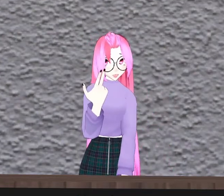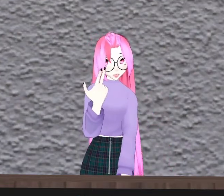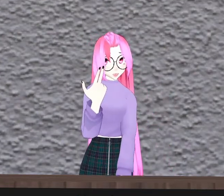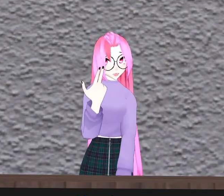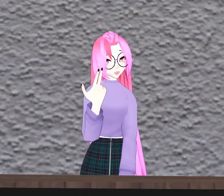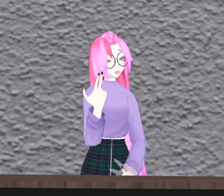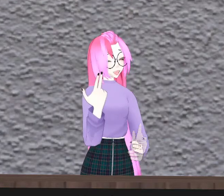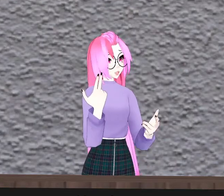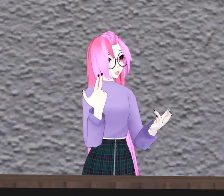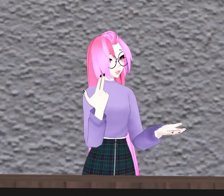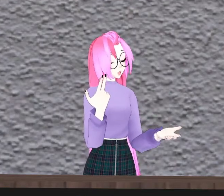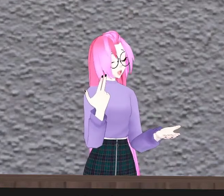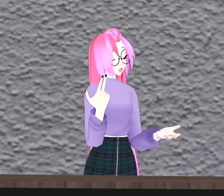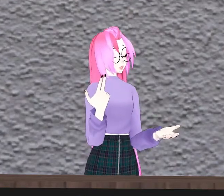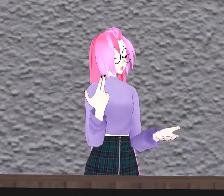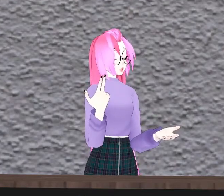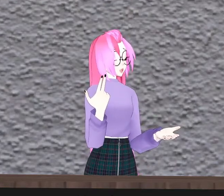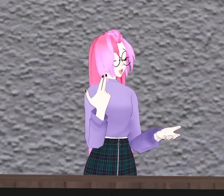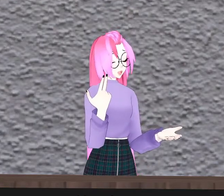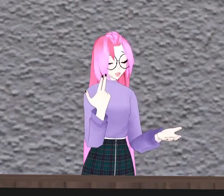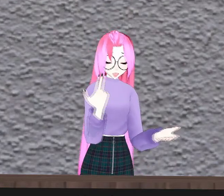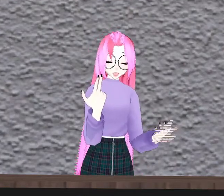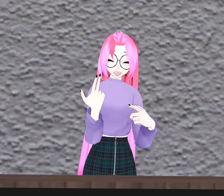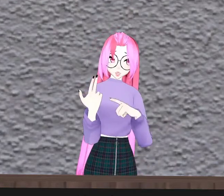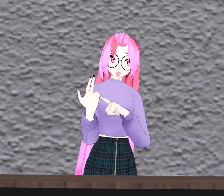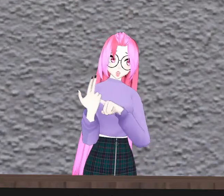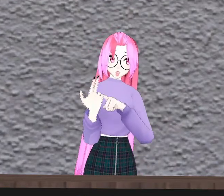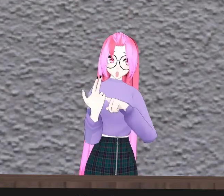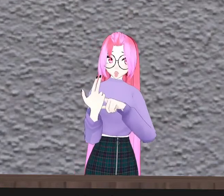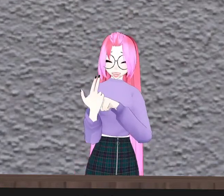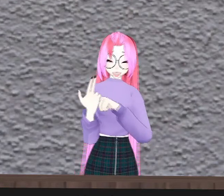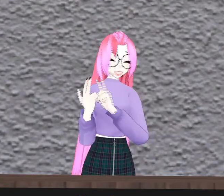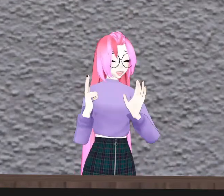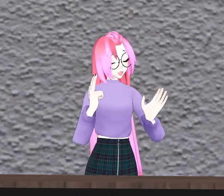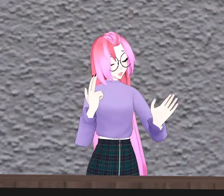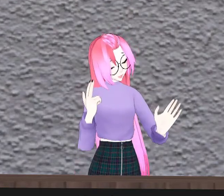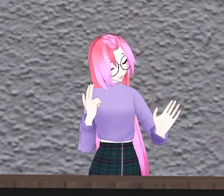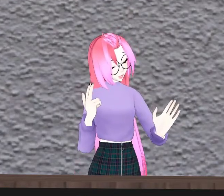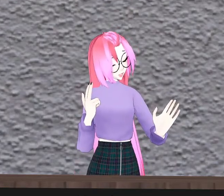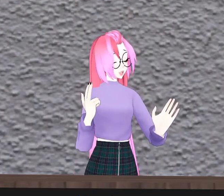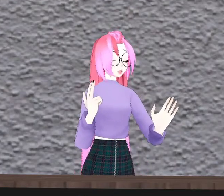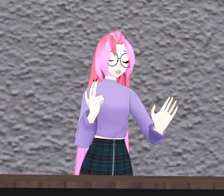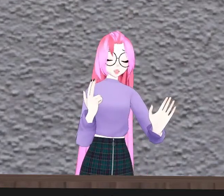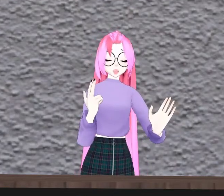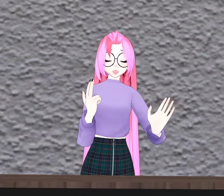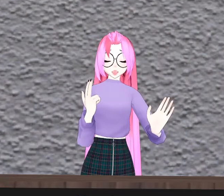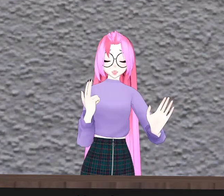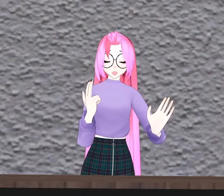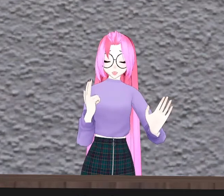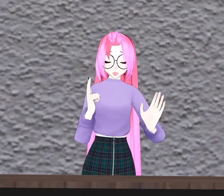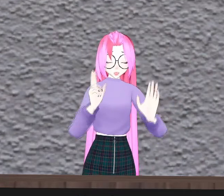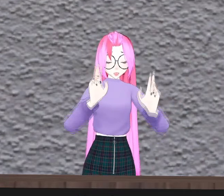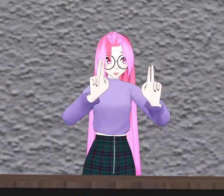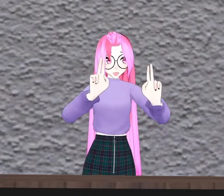3, if you're in real life or if you have an index, you're going to be doing this. If you don't have an index or we're doing this in game, you could